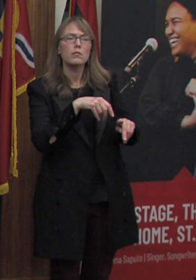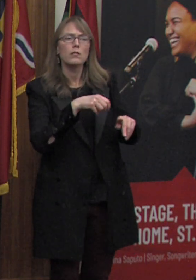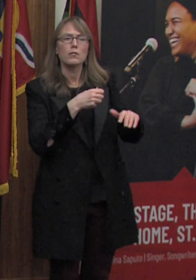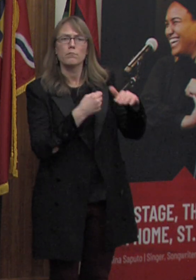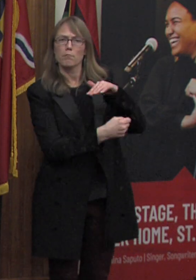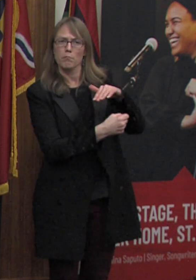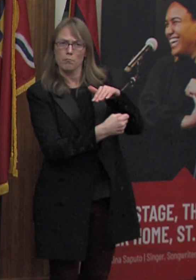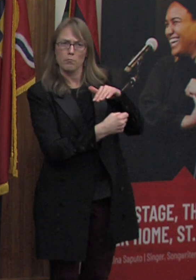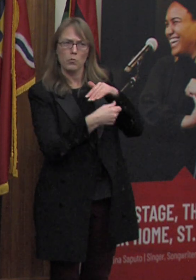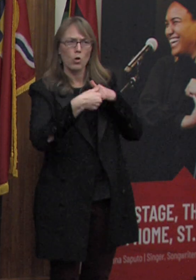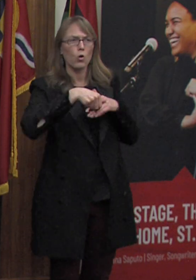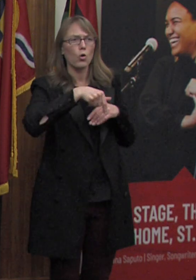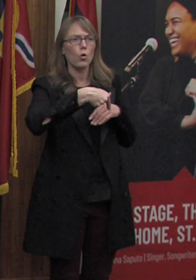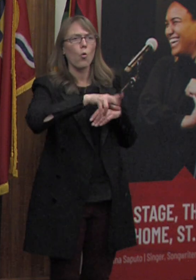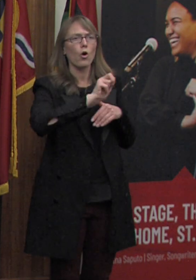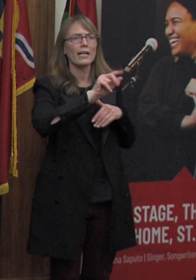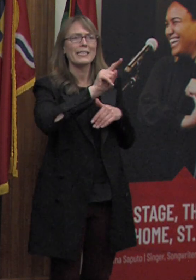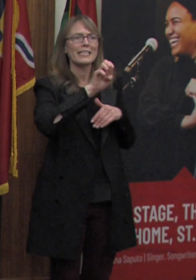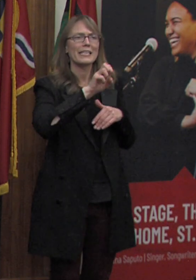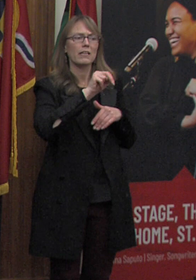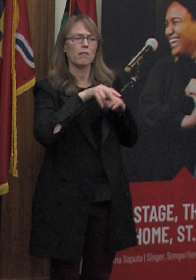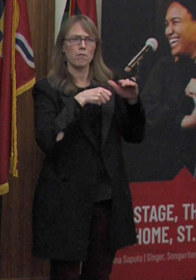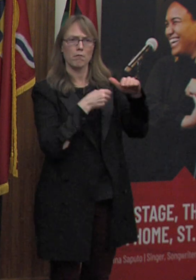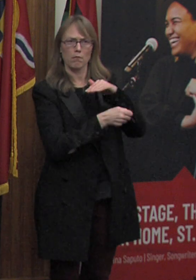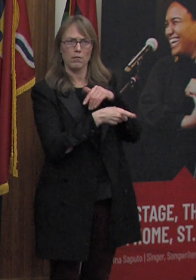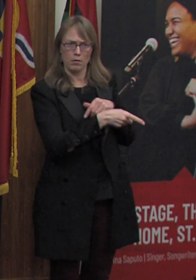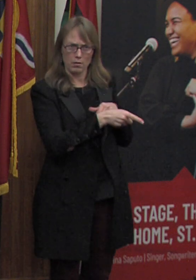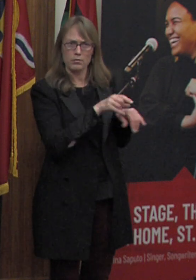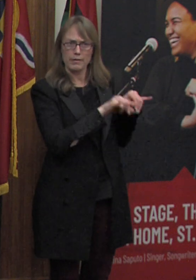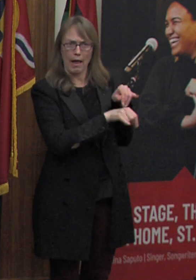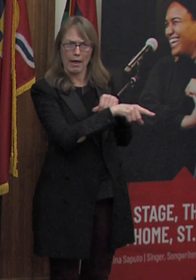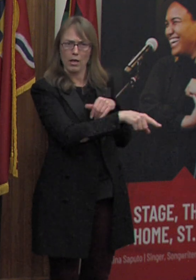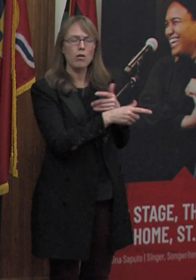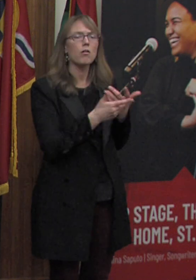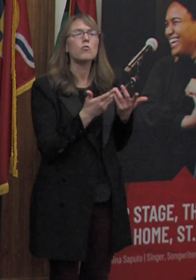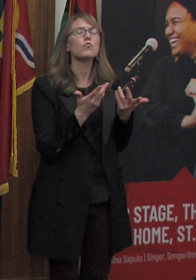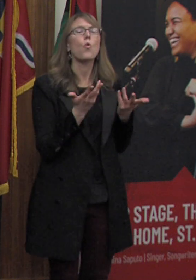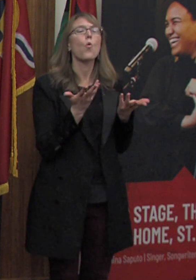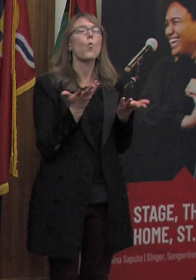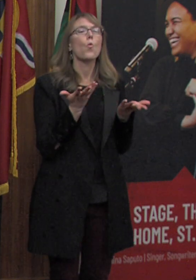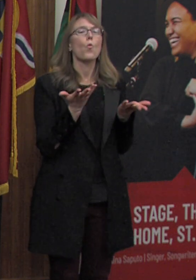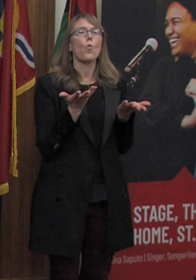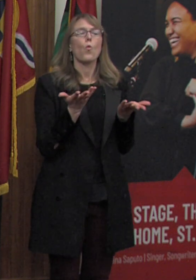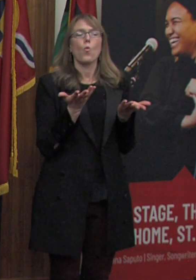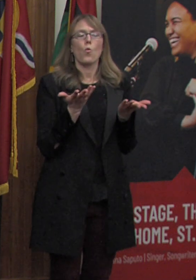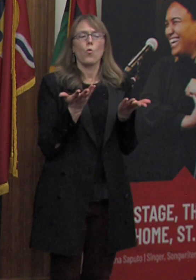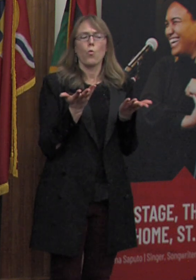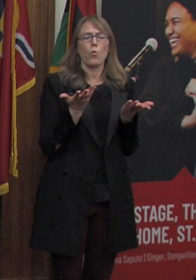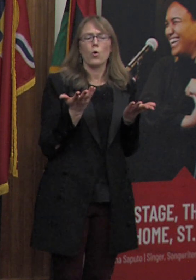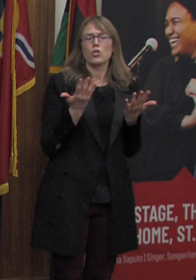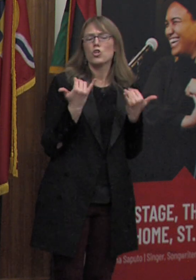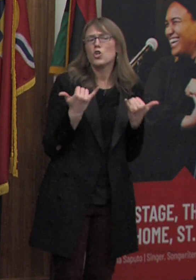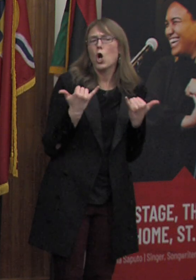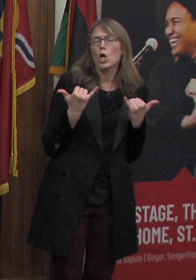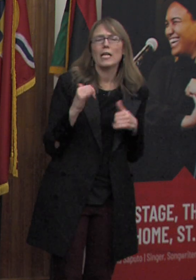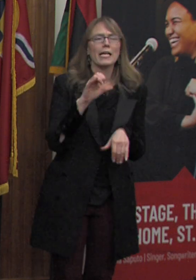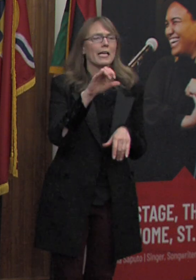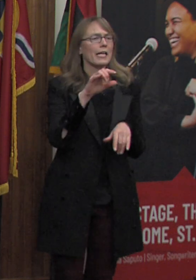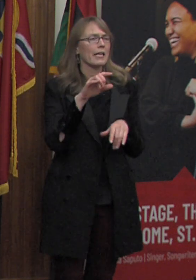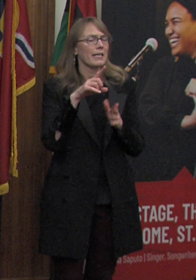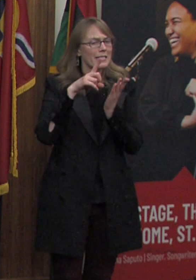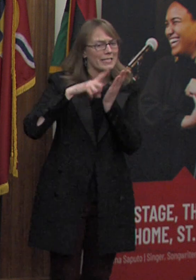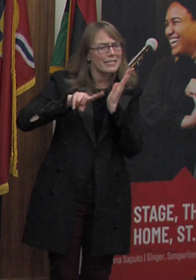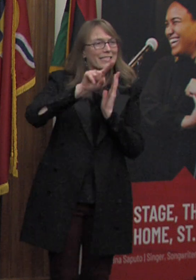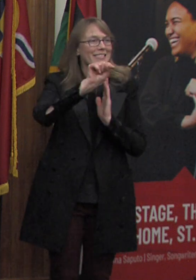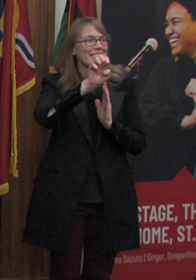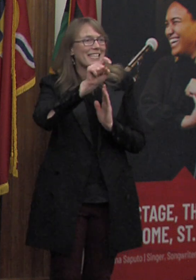the test was done at the state lab. Where does testing stand today? Because we know that's been a big issue. We need more test kits. We need